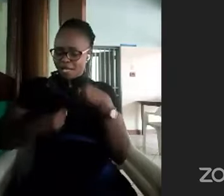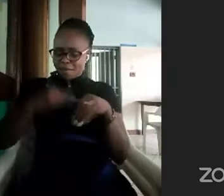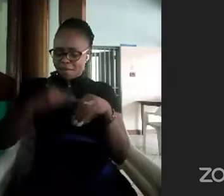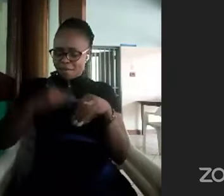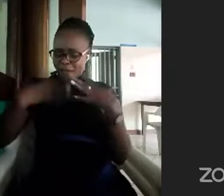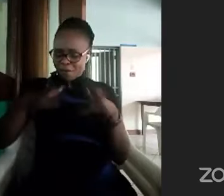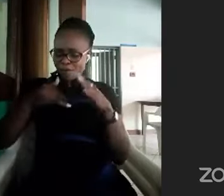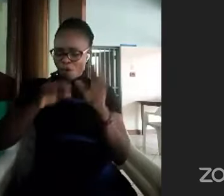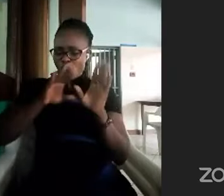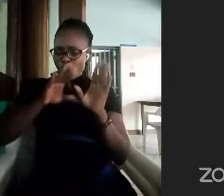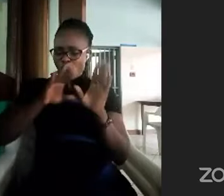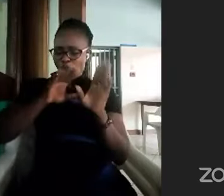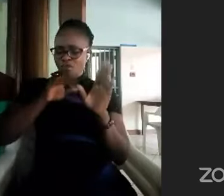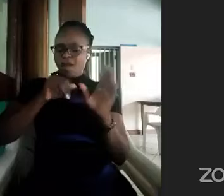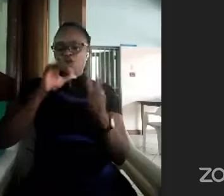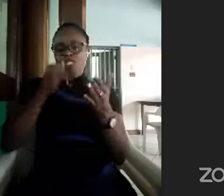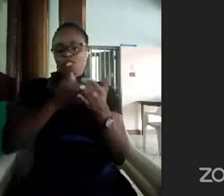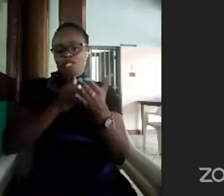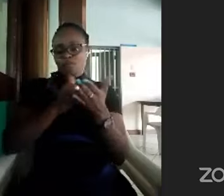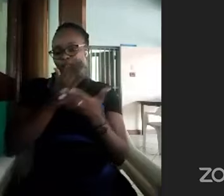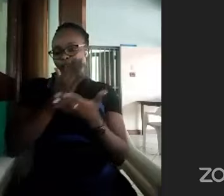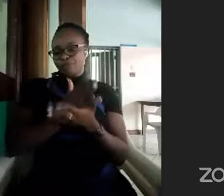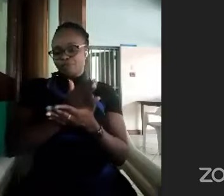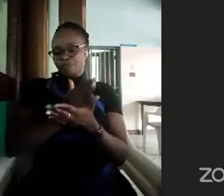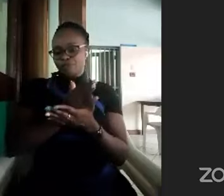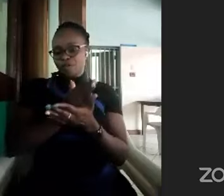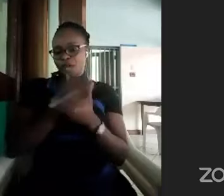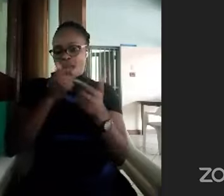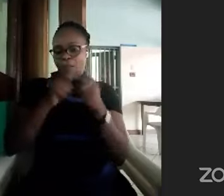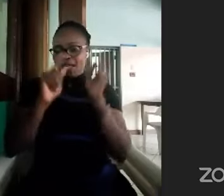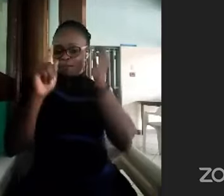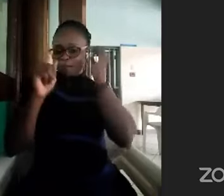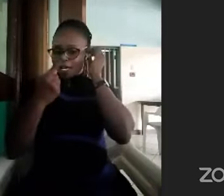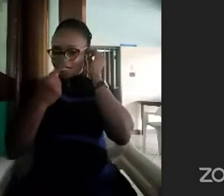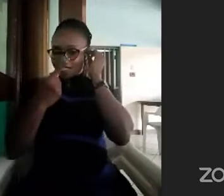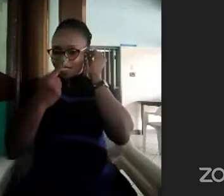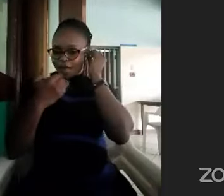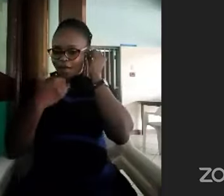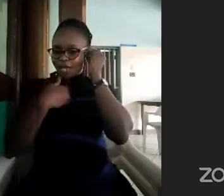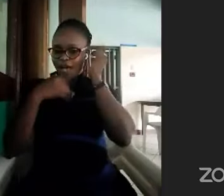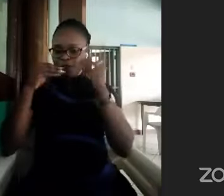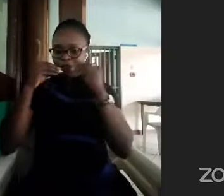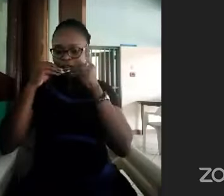pointers, looking first of all at the data that we have, basing on the